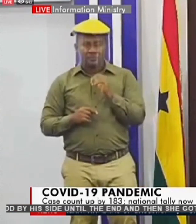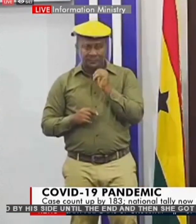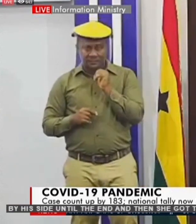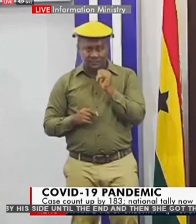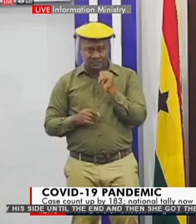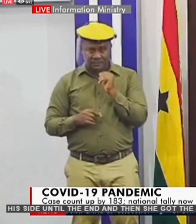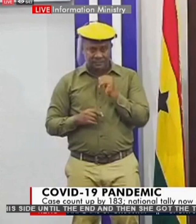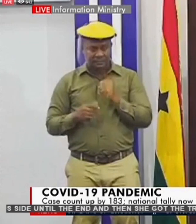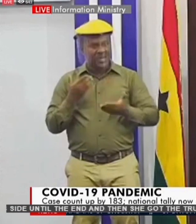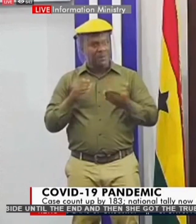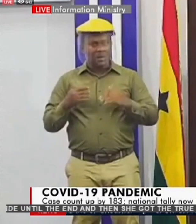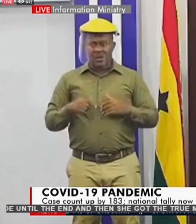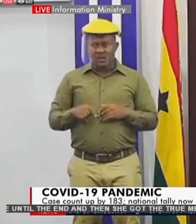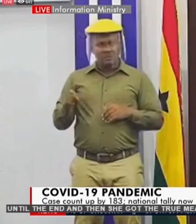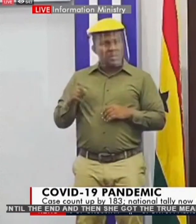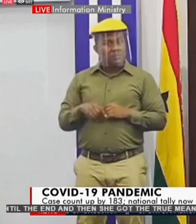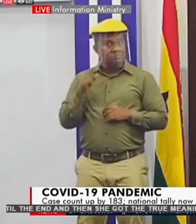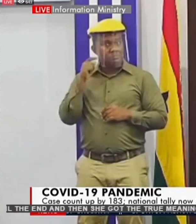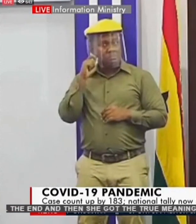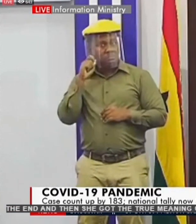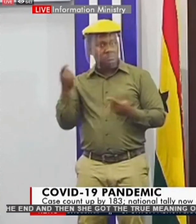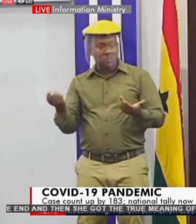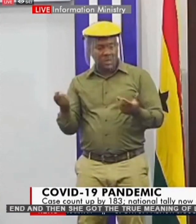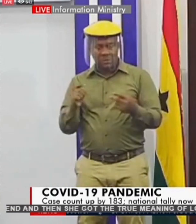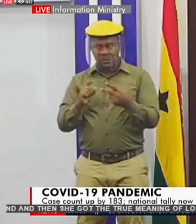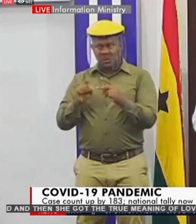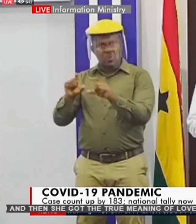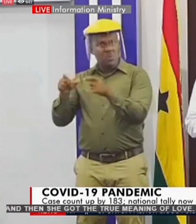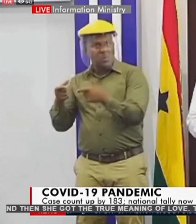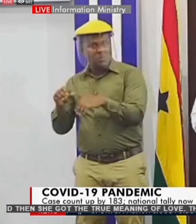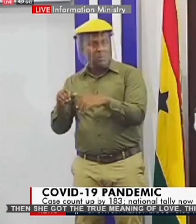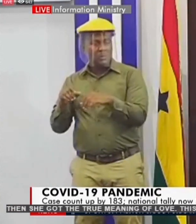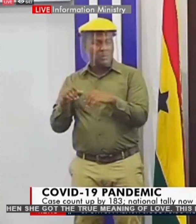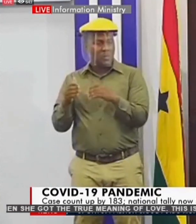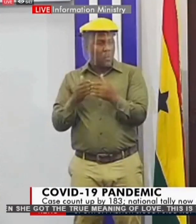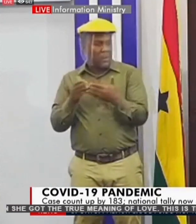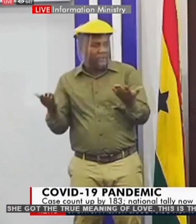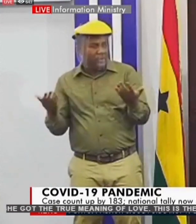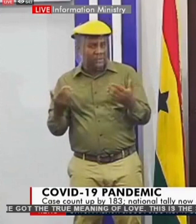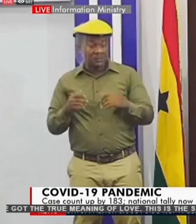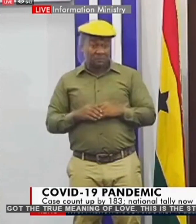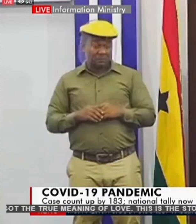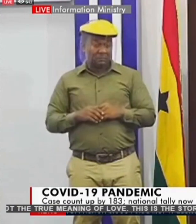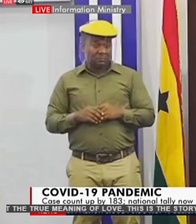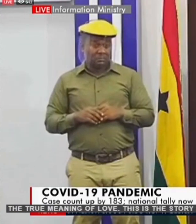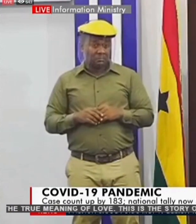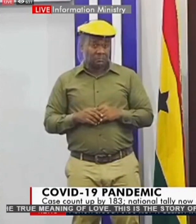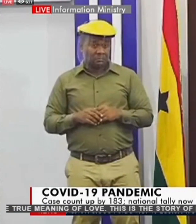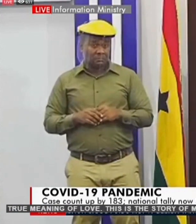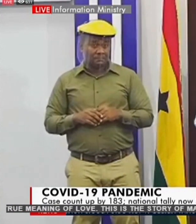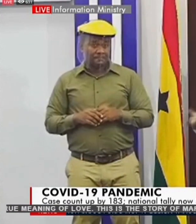your social grouping, maybe race, maybe ethnic group, it may even be a condition of albinism